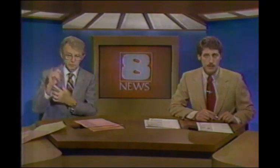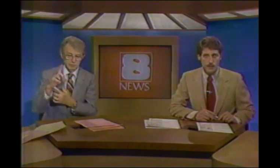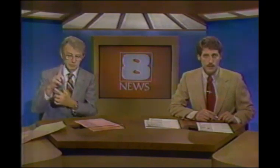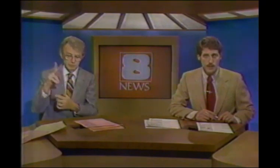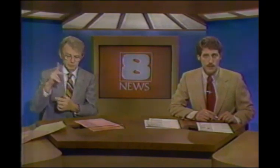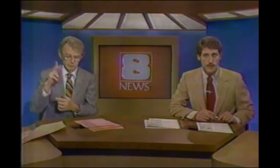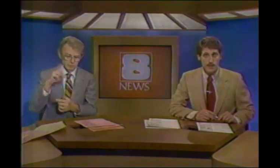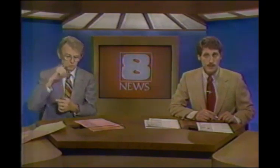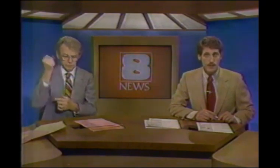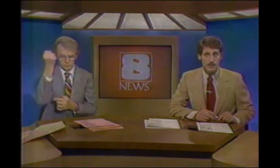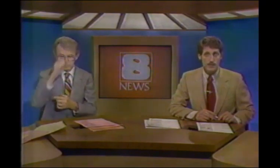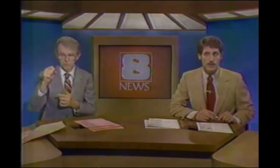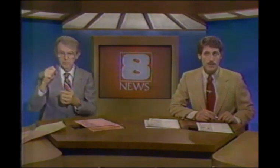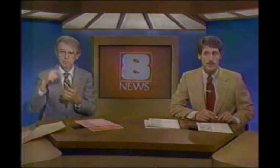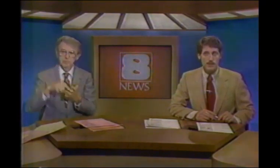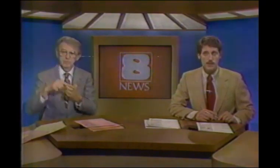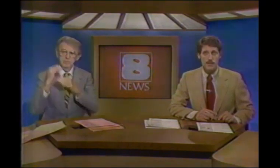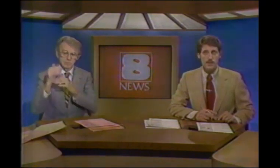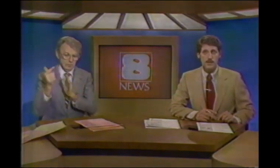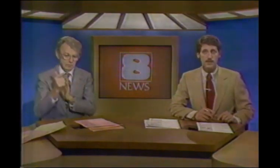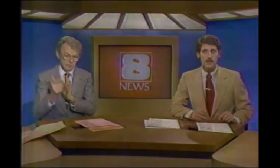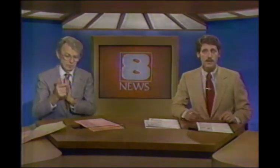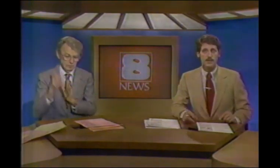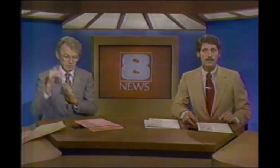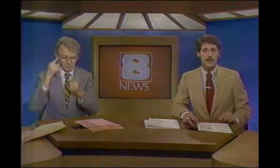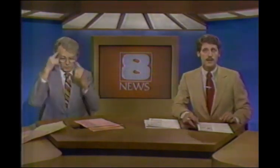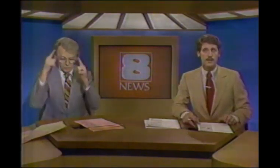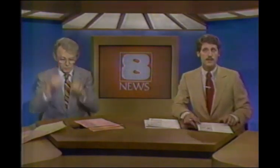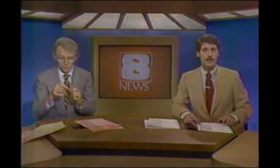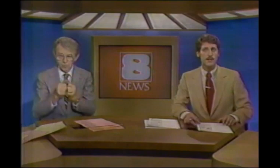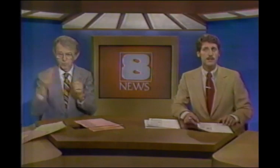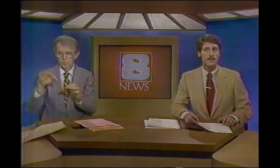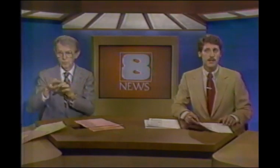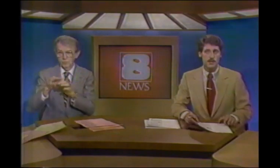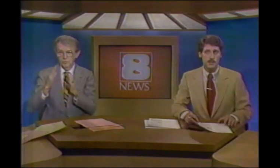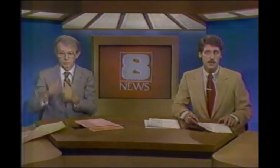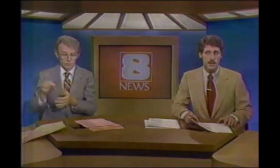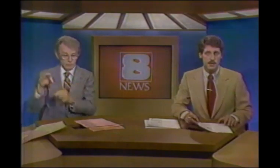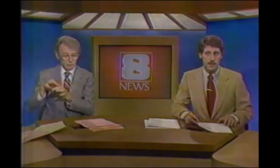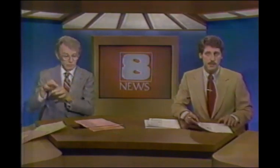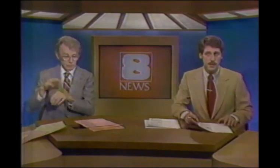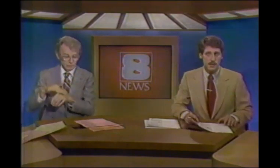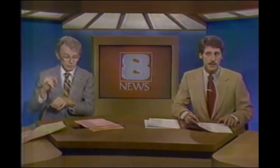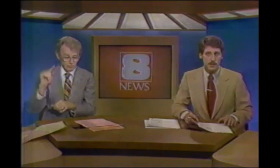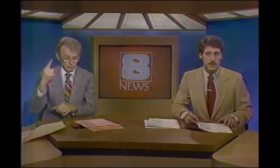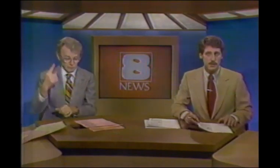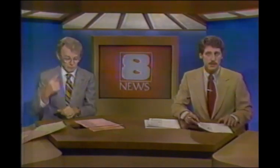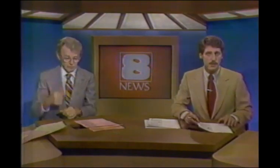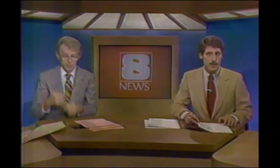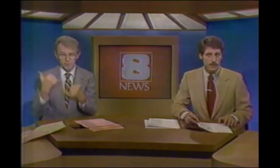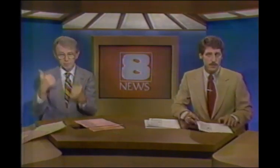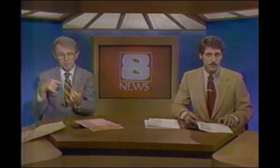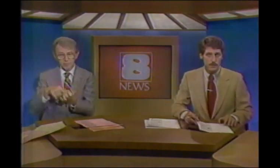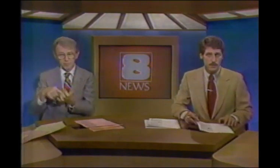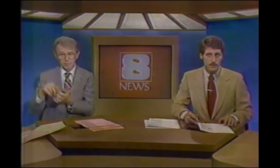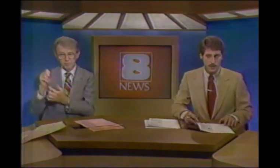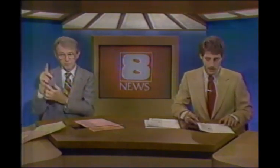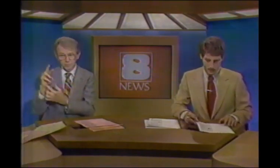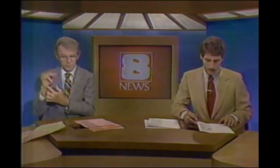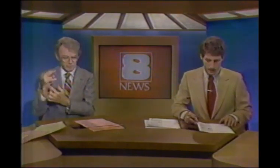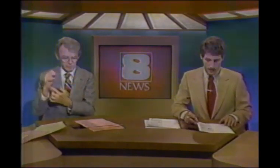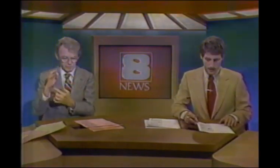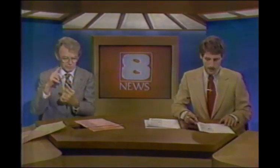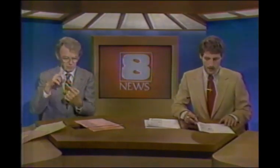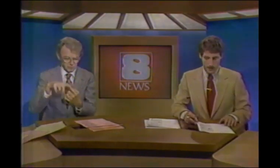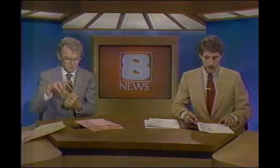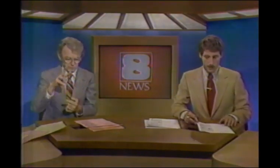Whoops projects. In an earlier ruling, the judge said the utilities violated debt limitations laws by making their agreements without voter approval.